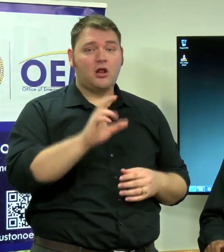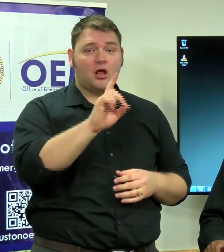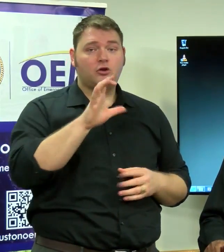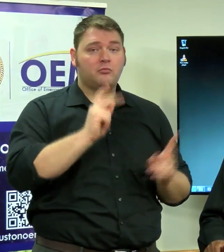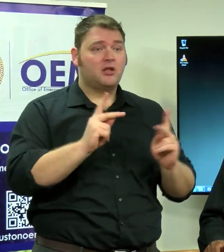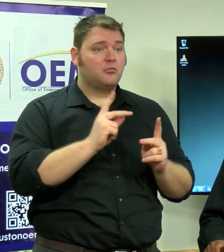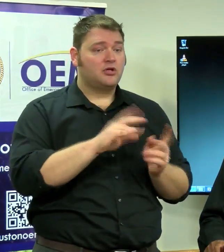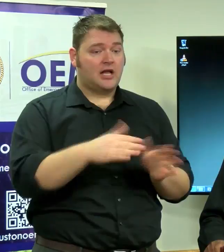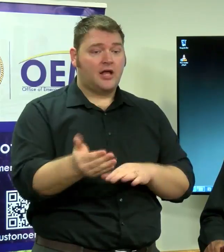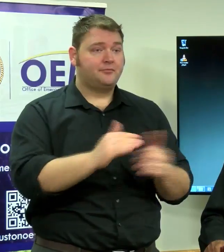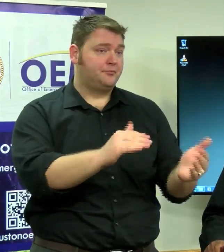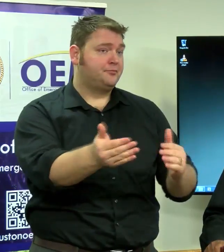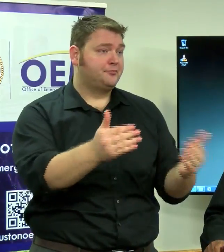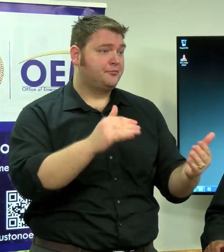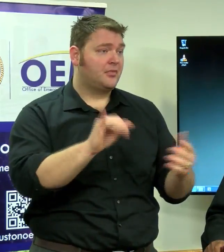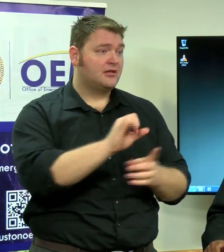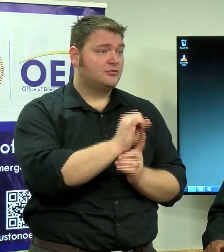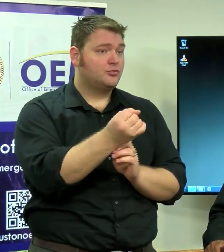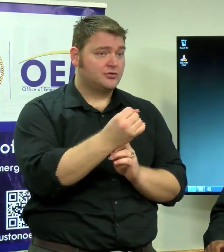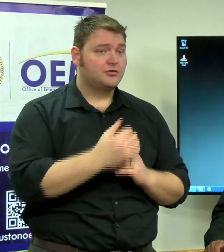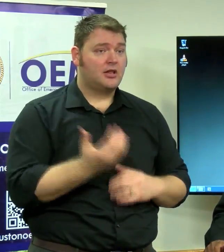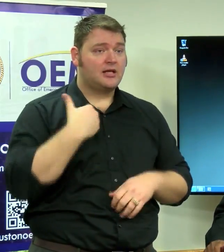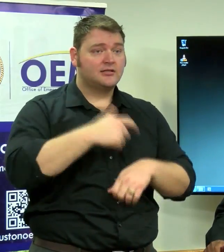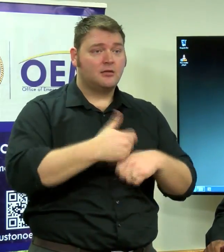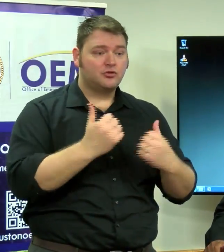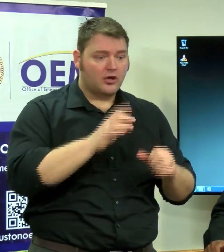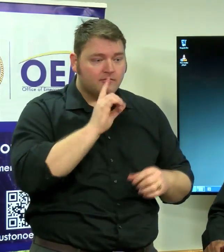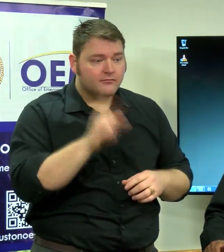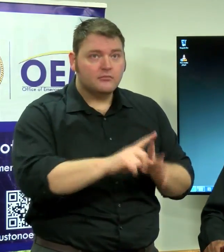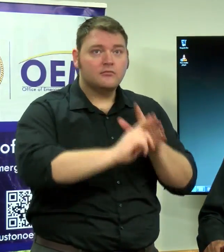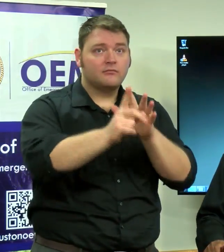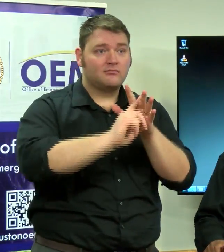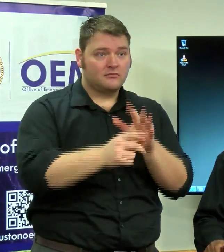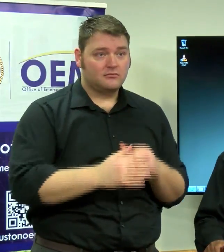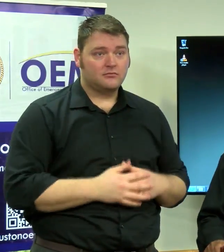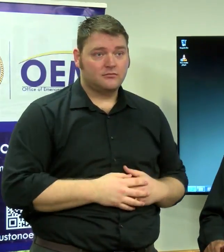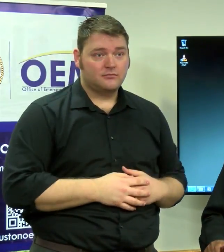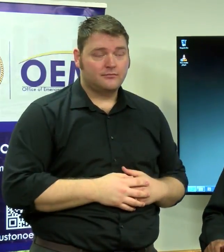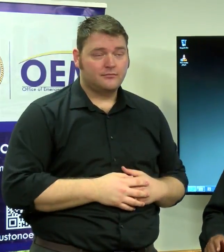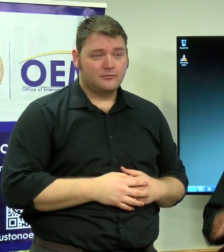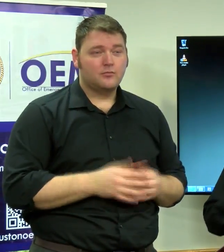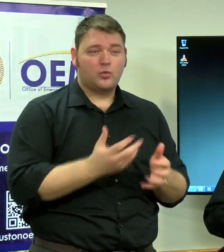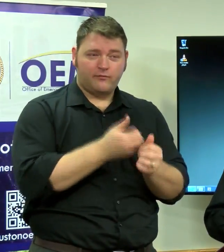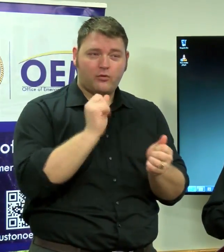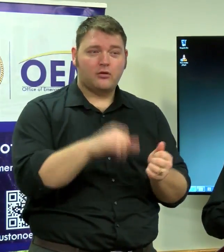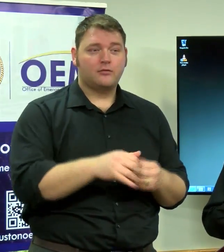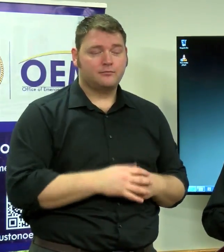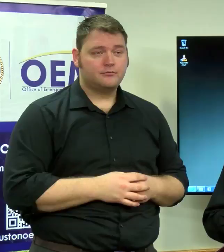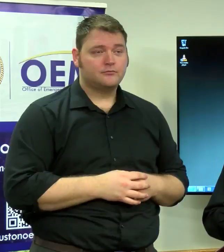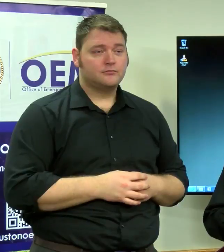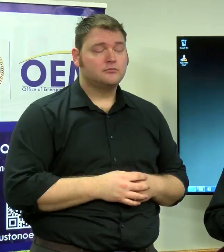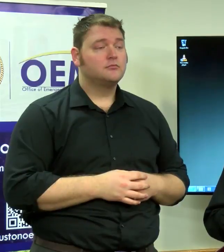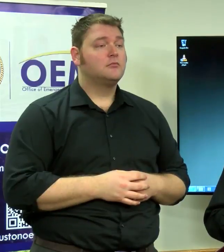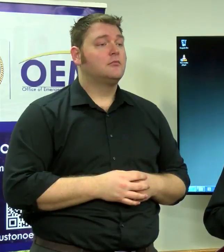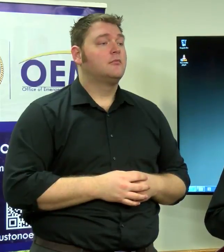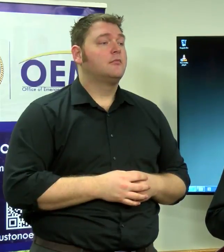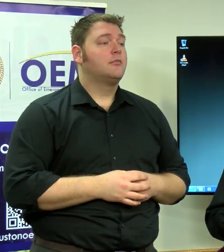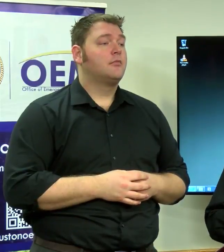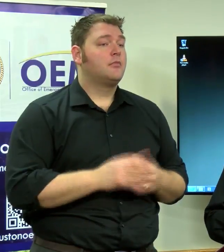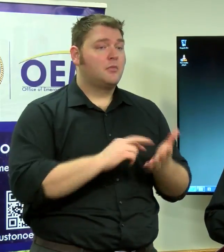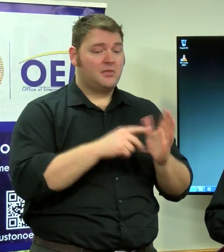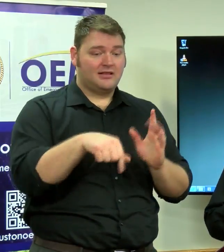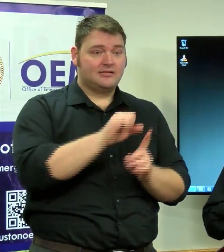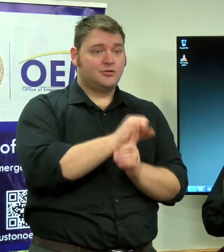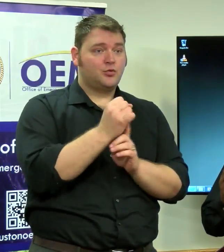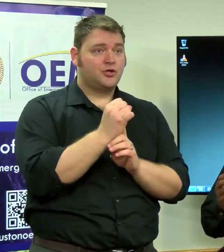losing their lives in that situation. So in this situation, the decision was not